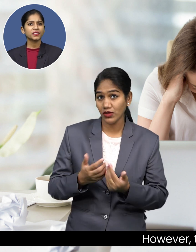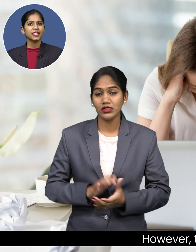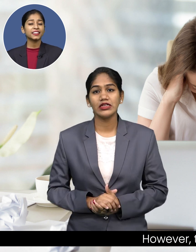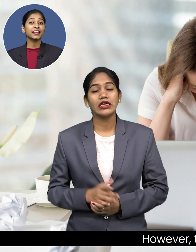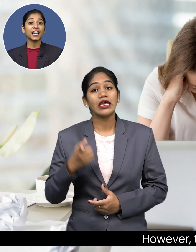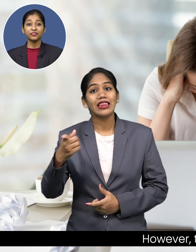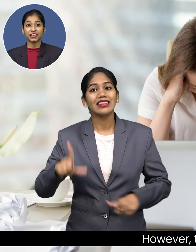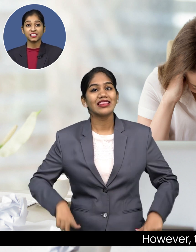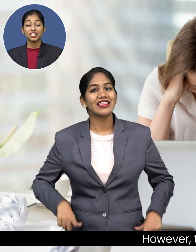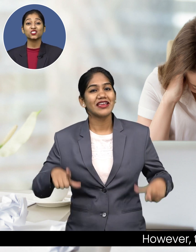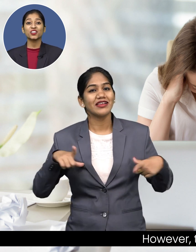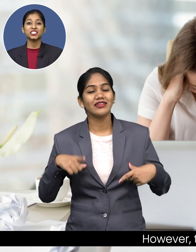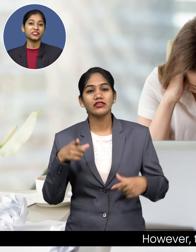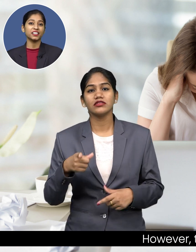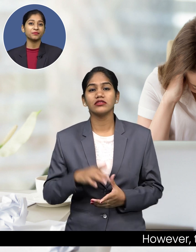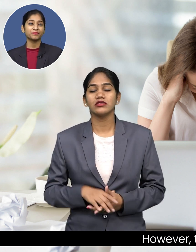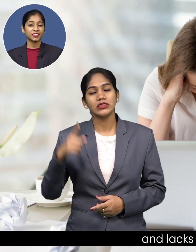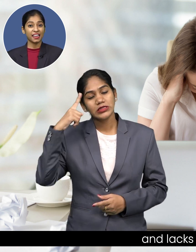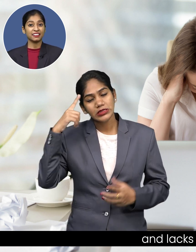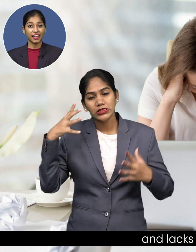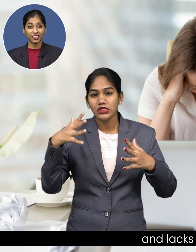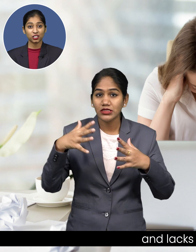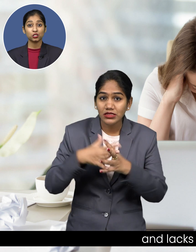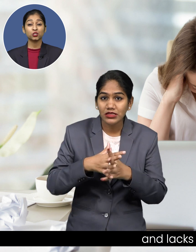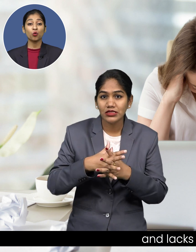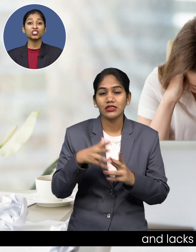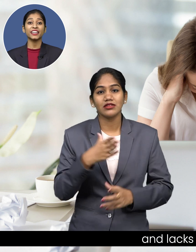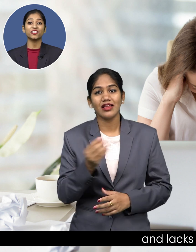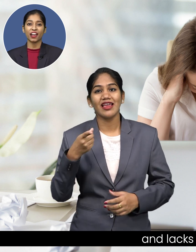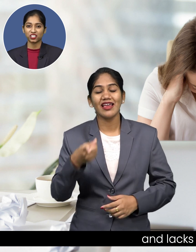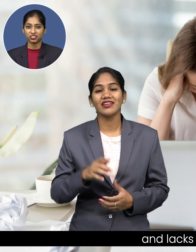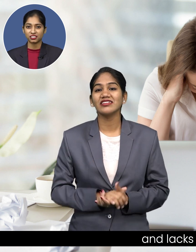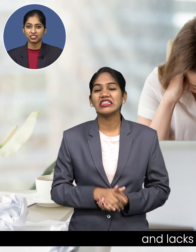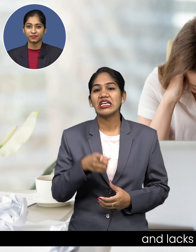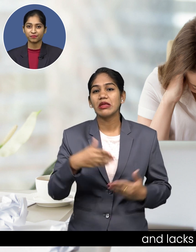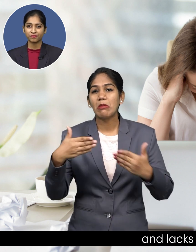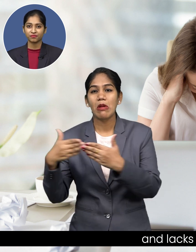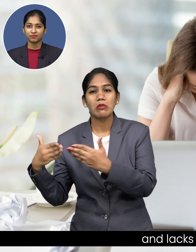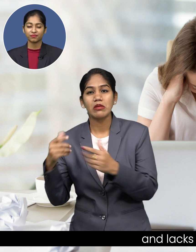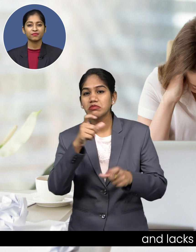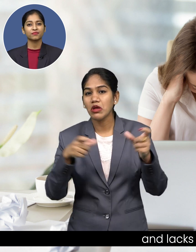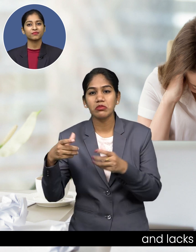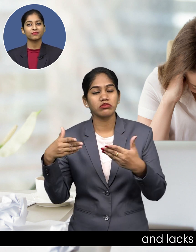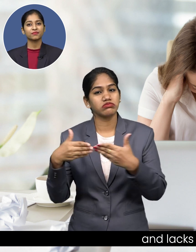However, their life is stressful and lacked social interactions